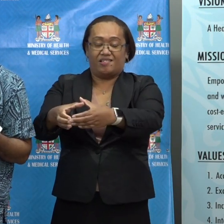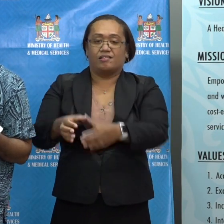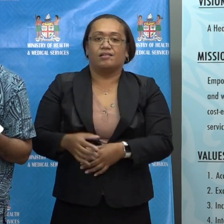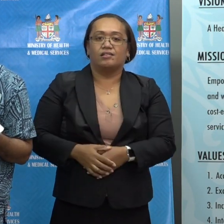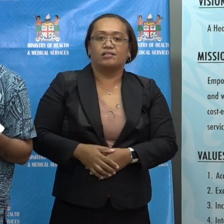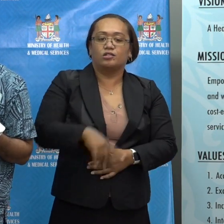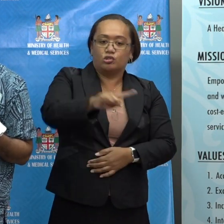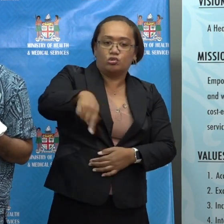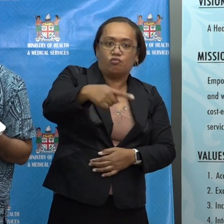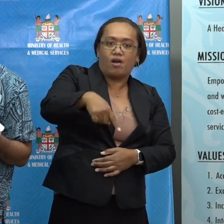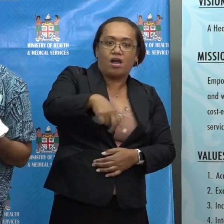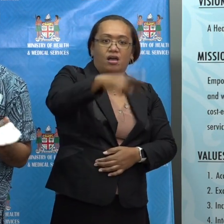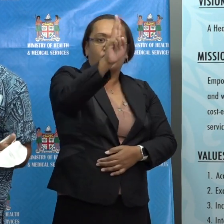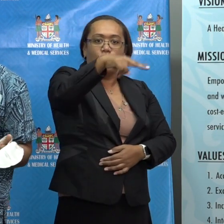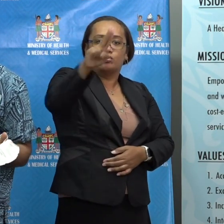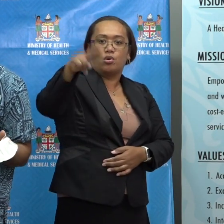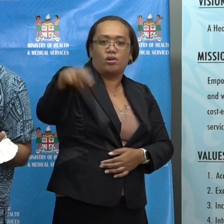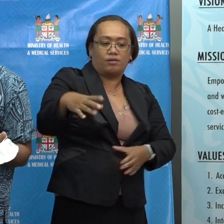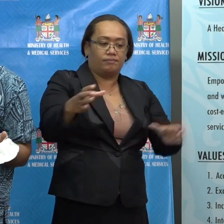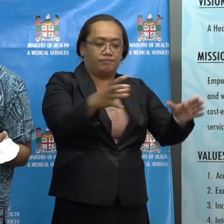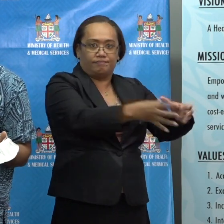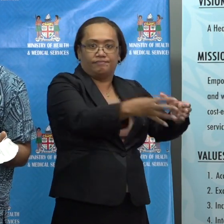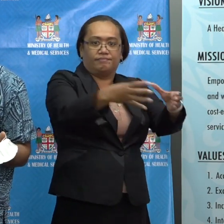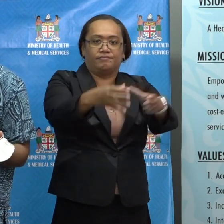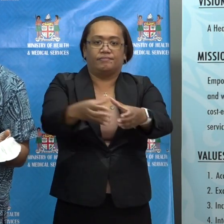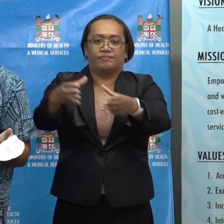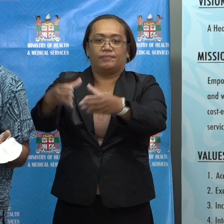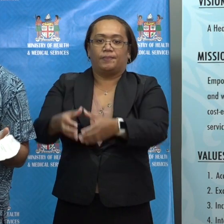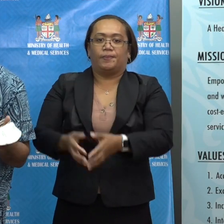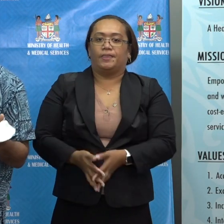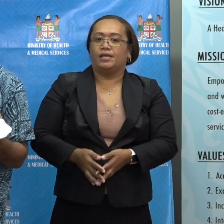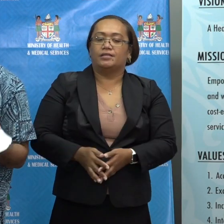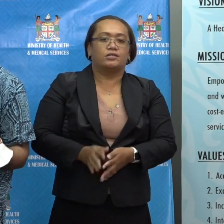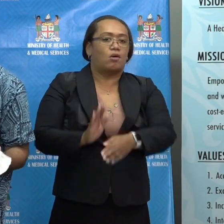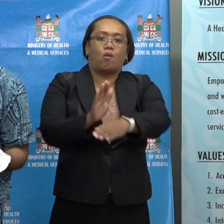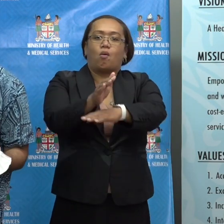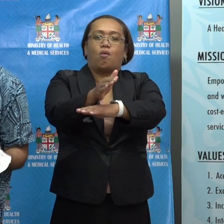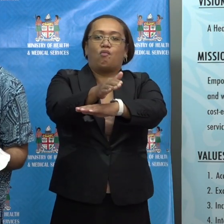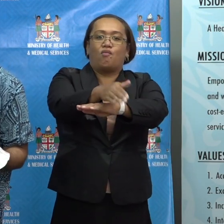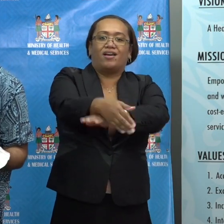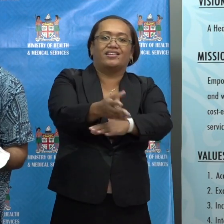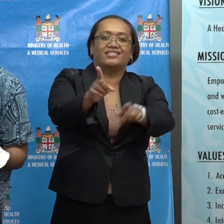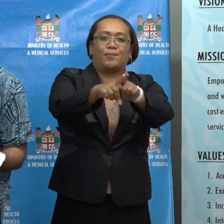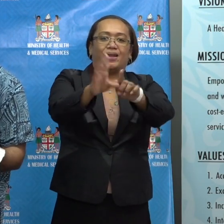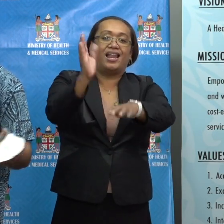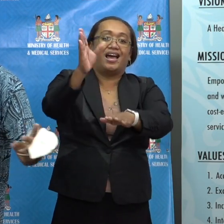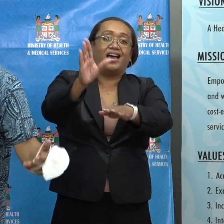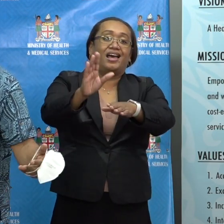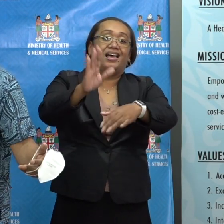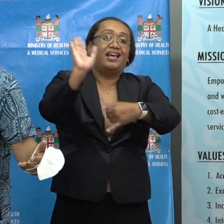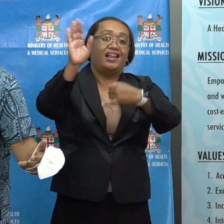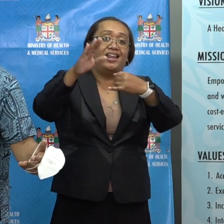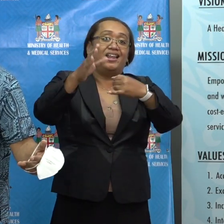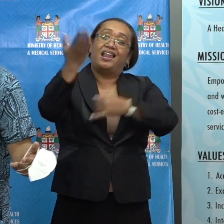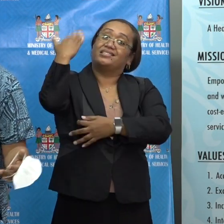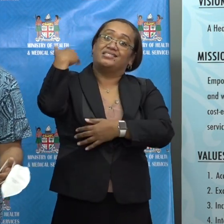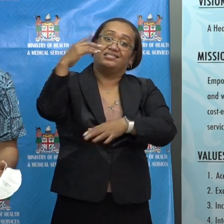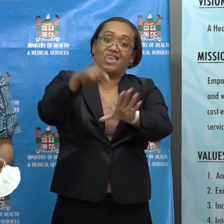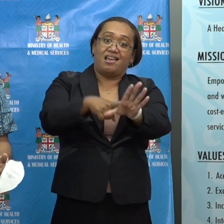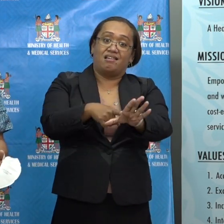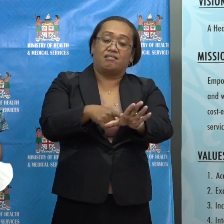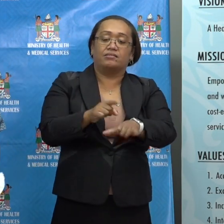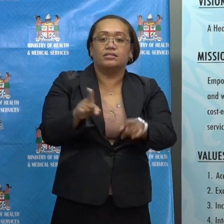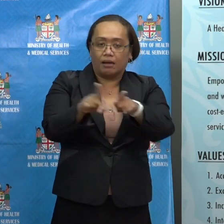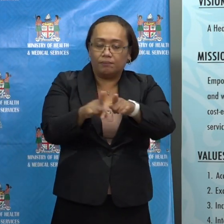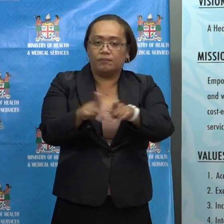area, it's well beyond the boundaries and well beyond that of last year. This is a big boundary.